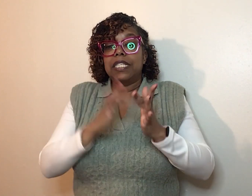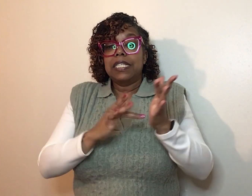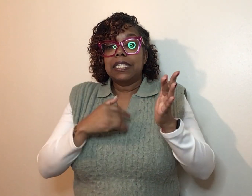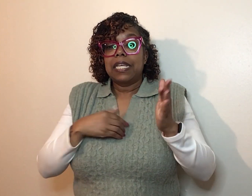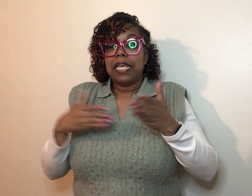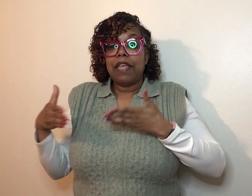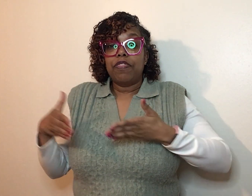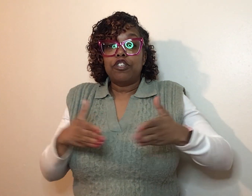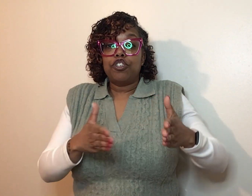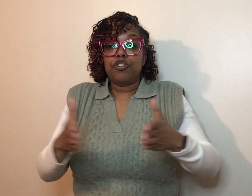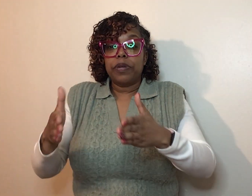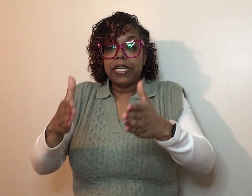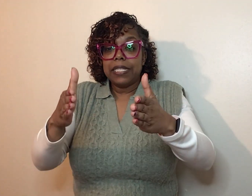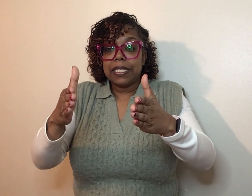Jesus in the streets.